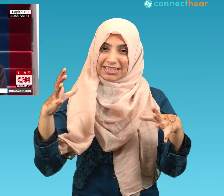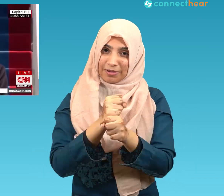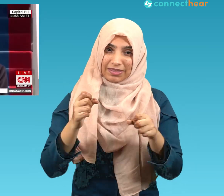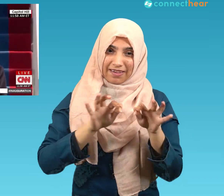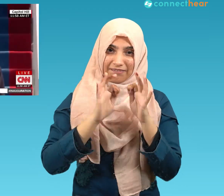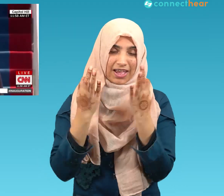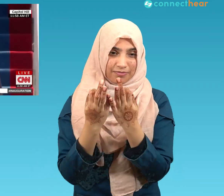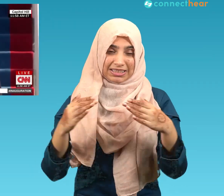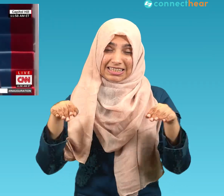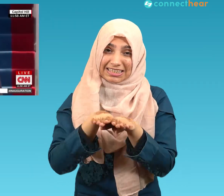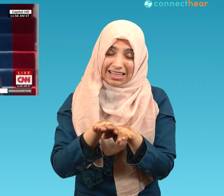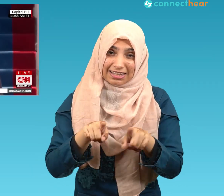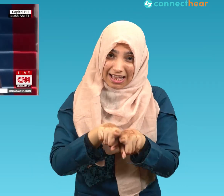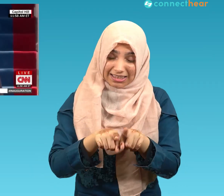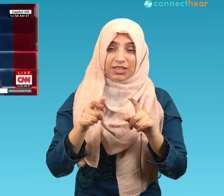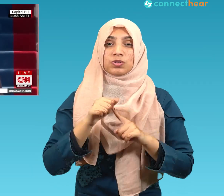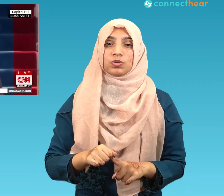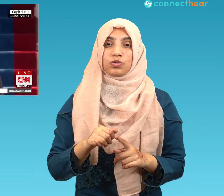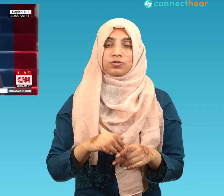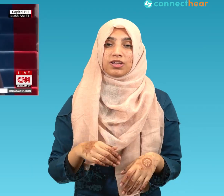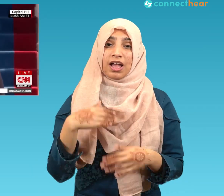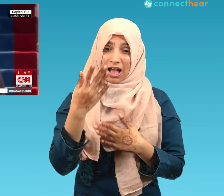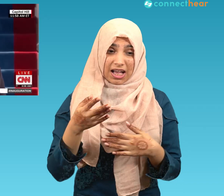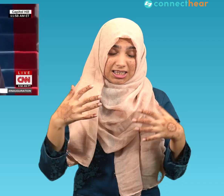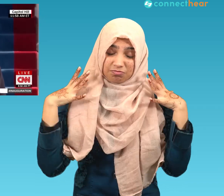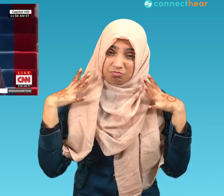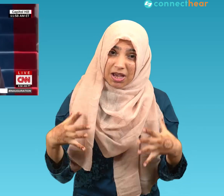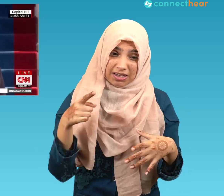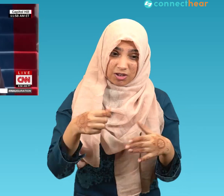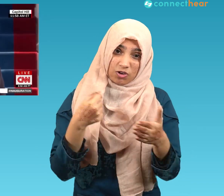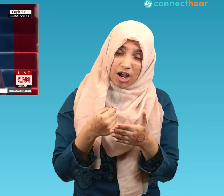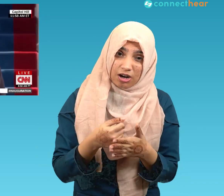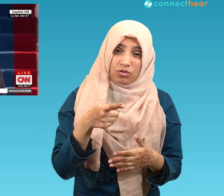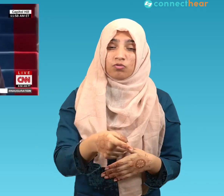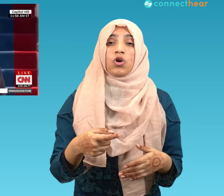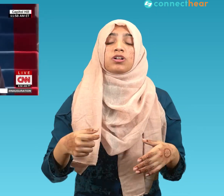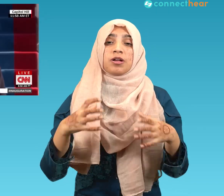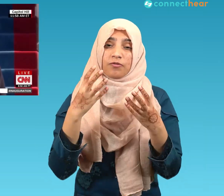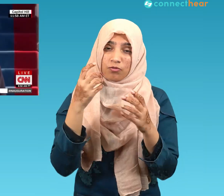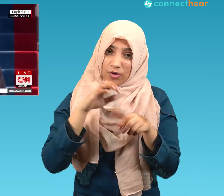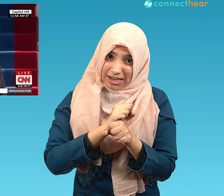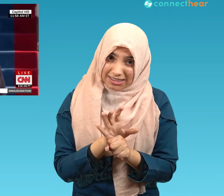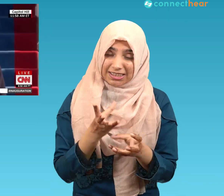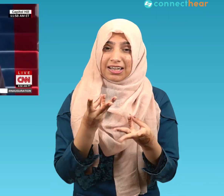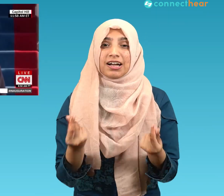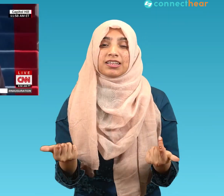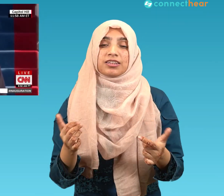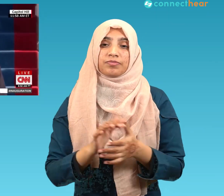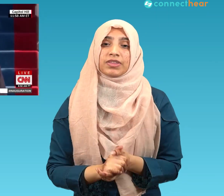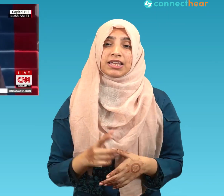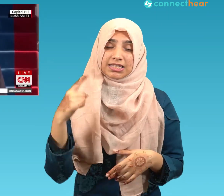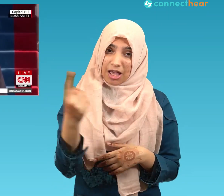that divide us are deep and they are real. But I also know they are not new.